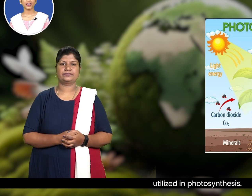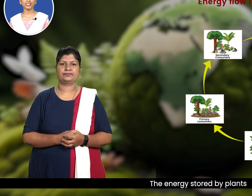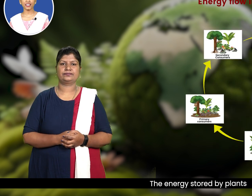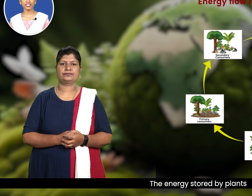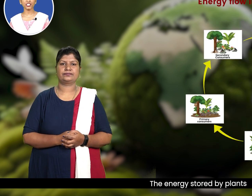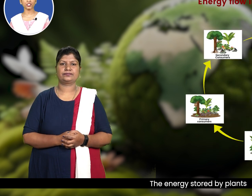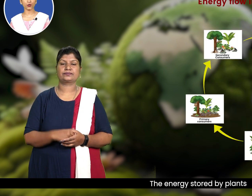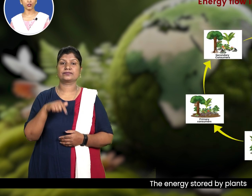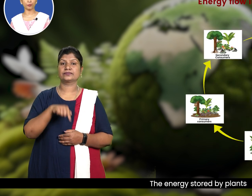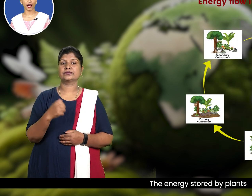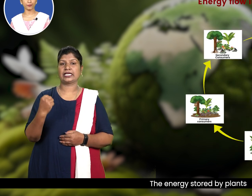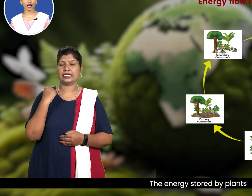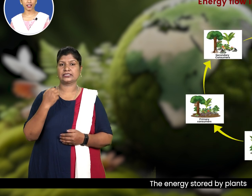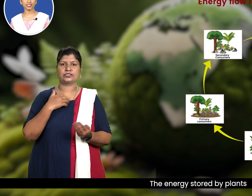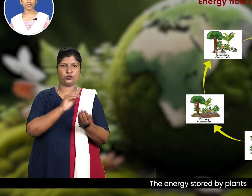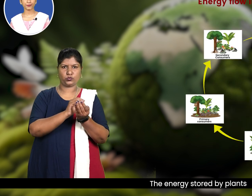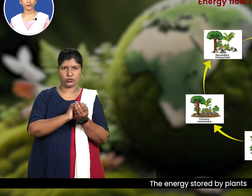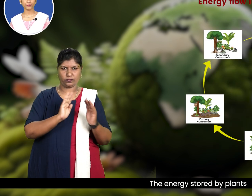The energy stored by plants